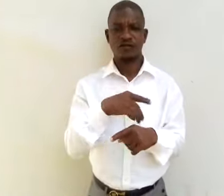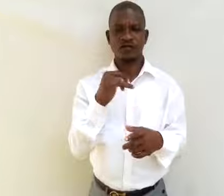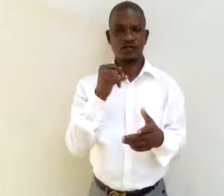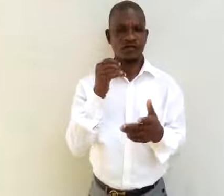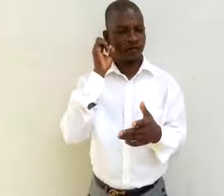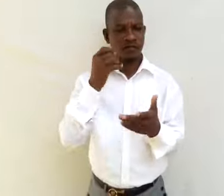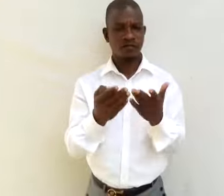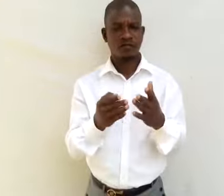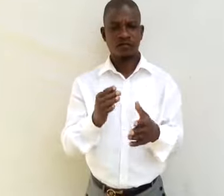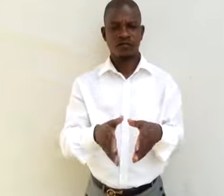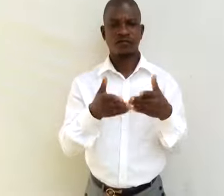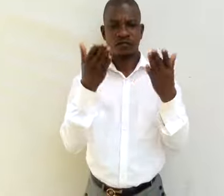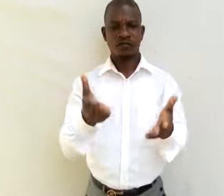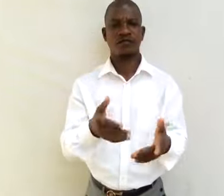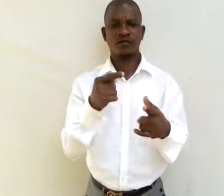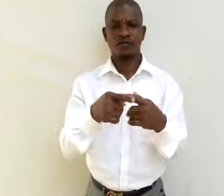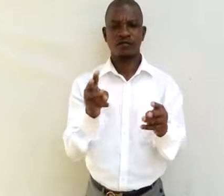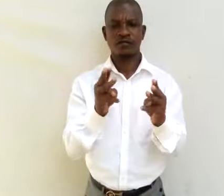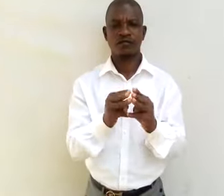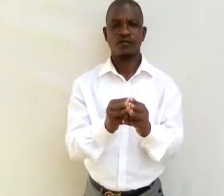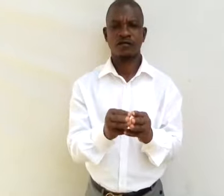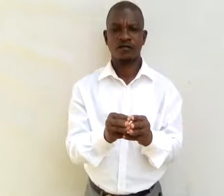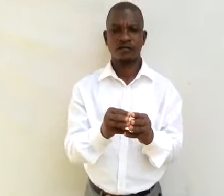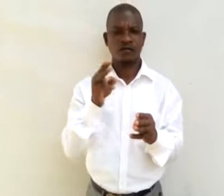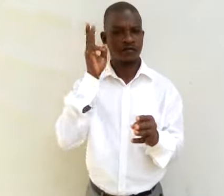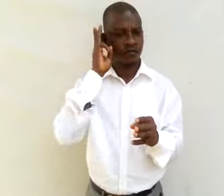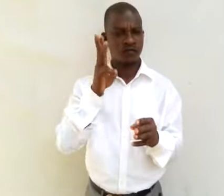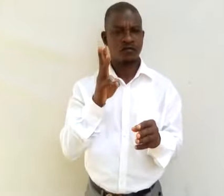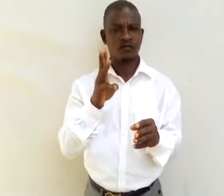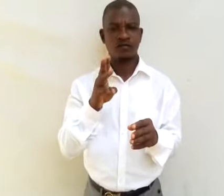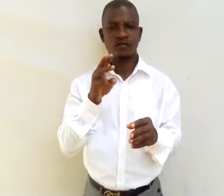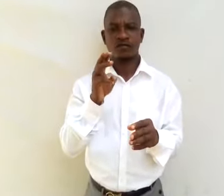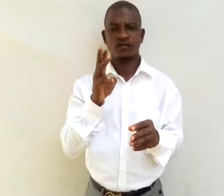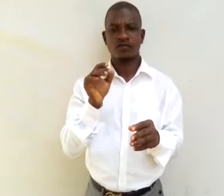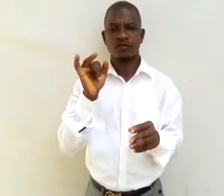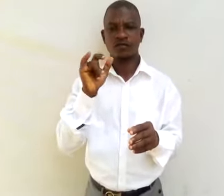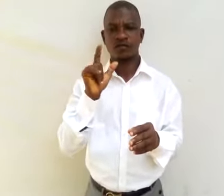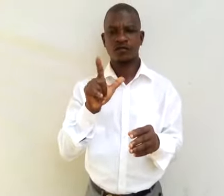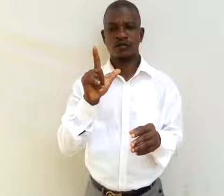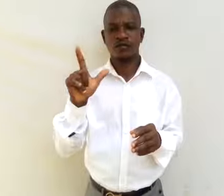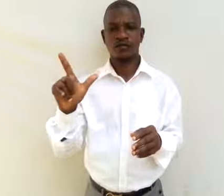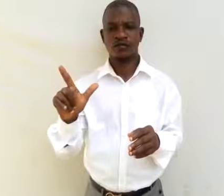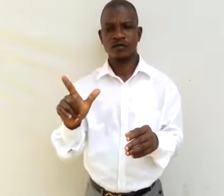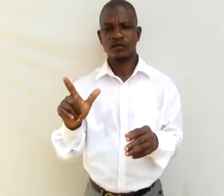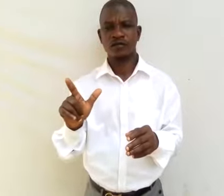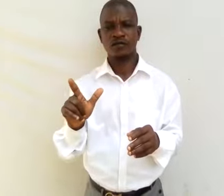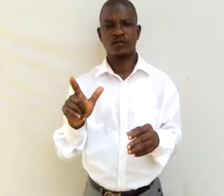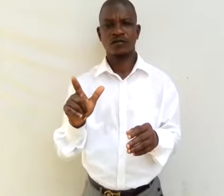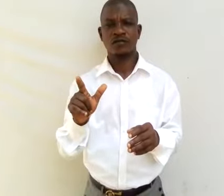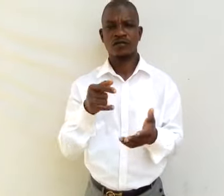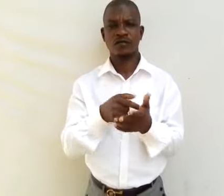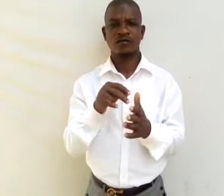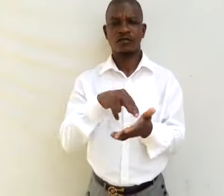attend the meeting. Will. W-I-L-L. It means willingness.